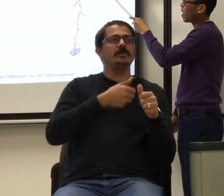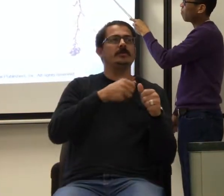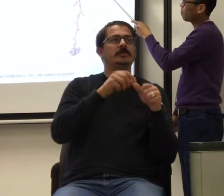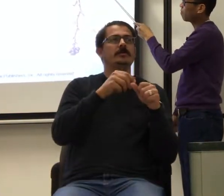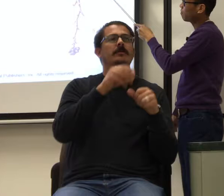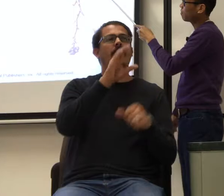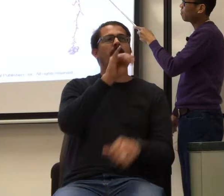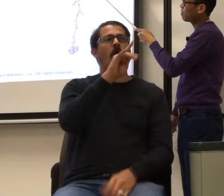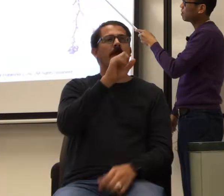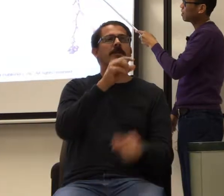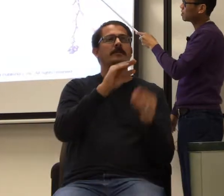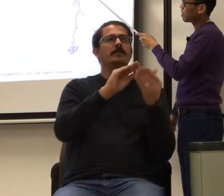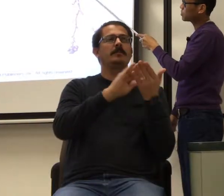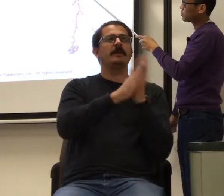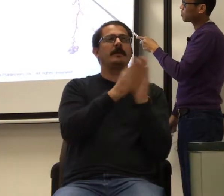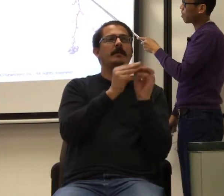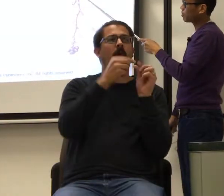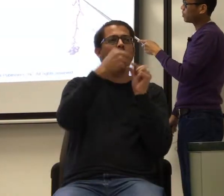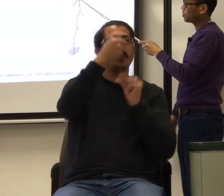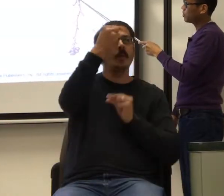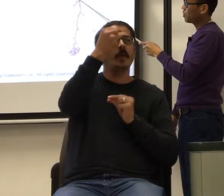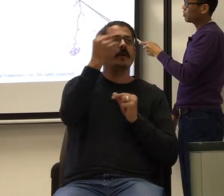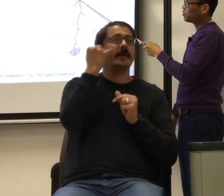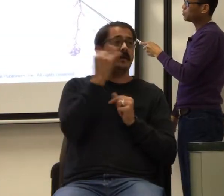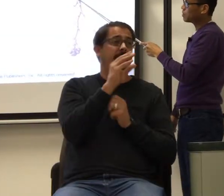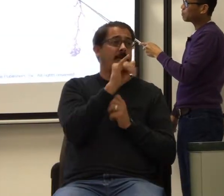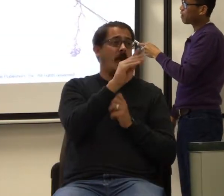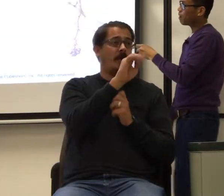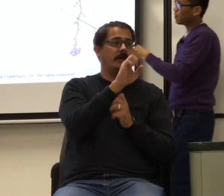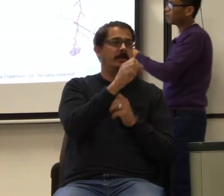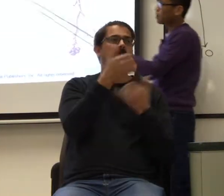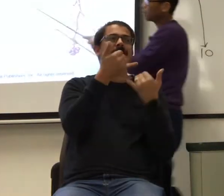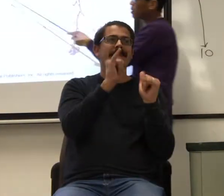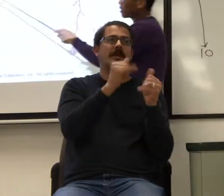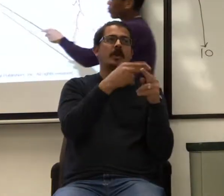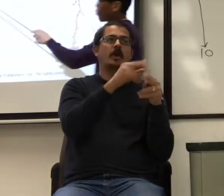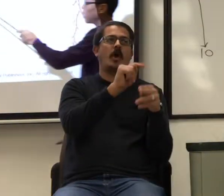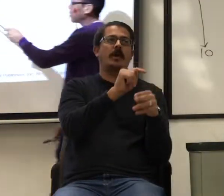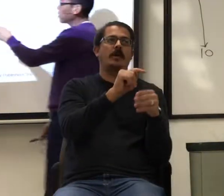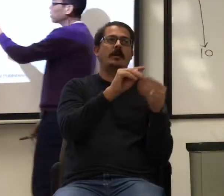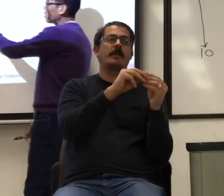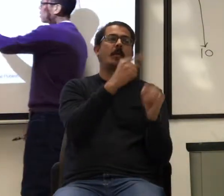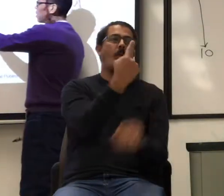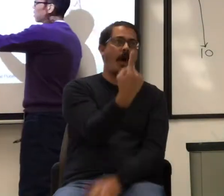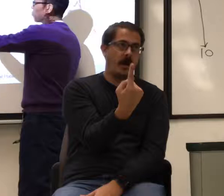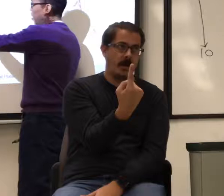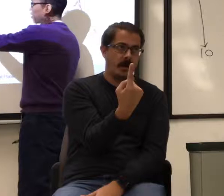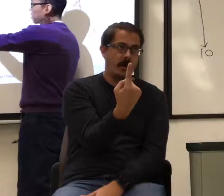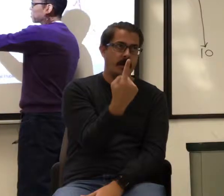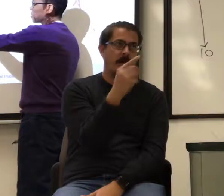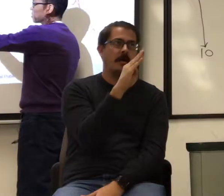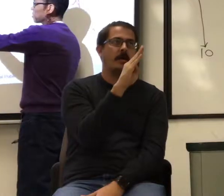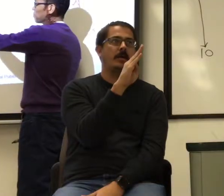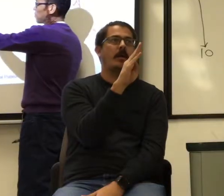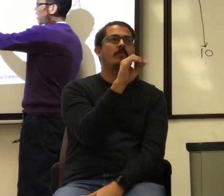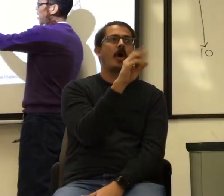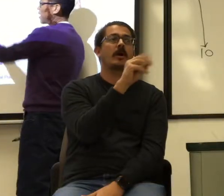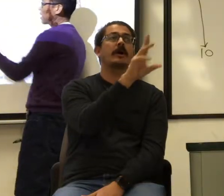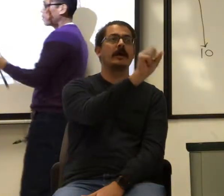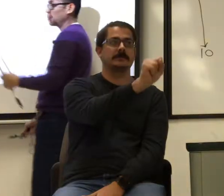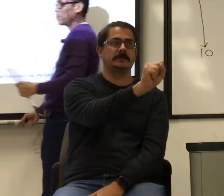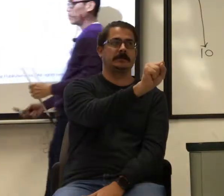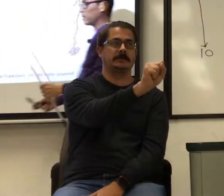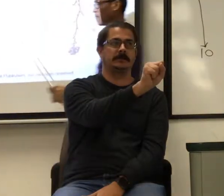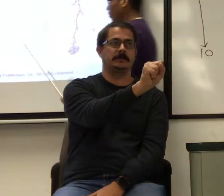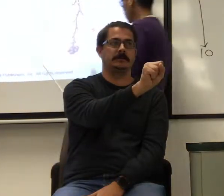thin out. As long as there's cartilage, you still call it, number one, bronchus. Okay? And